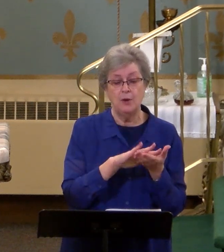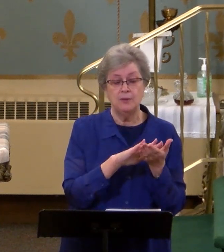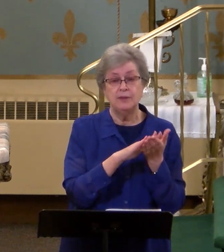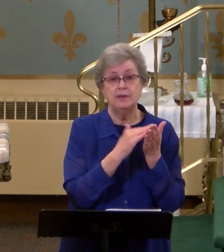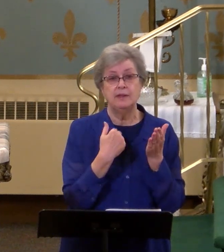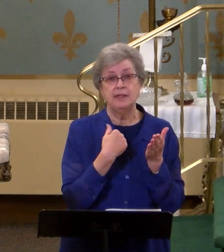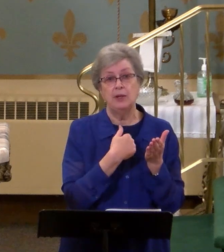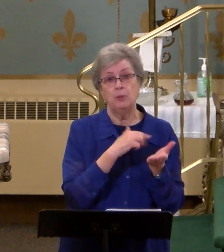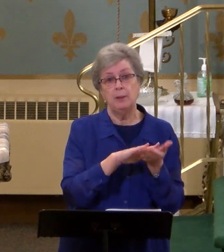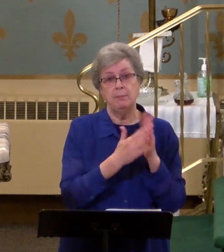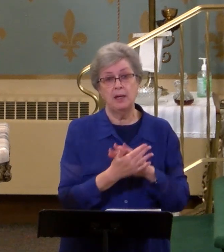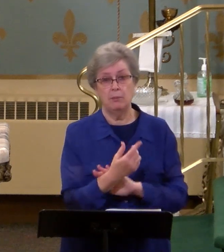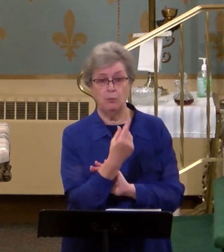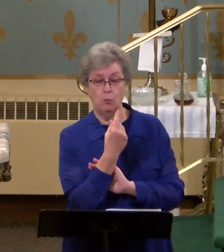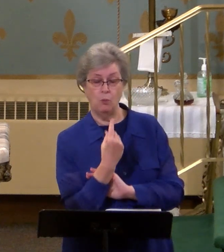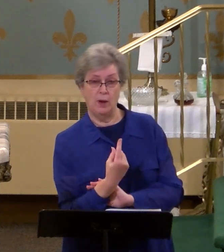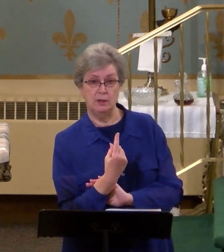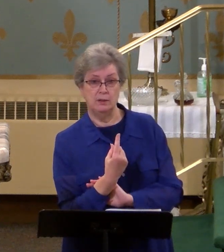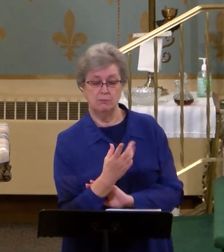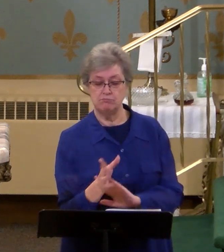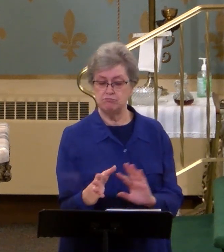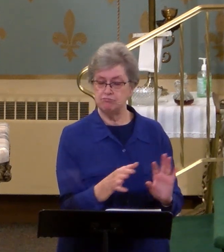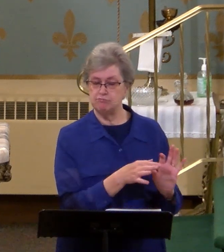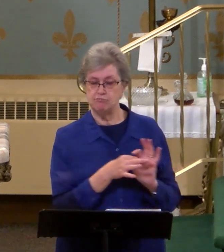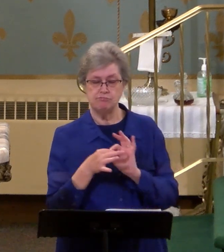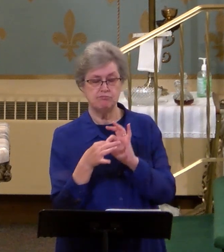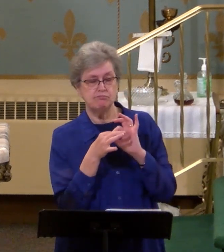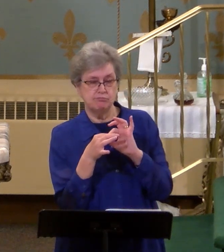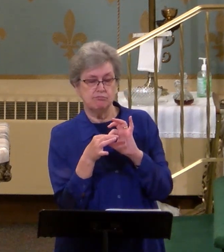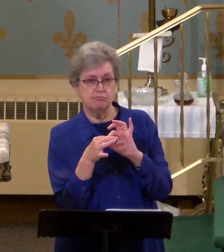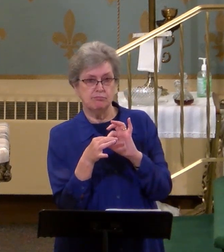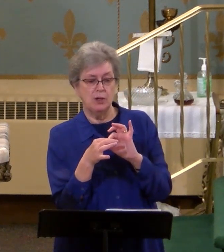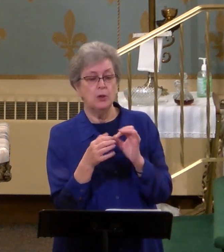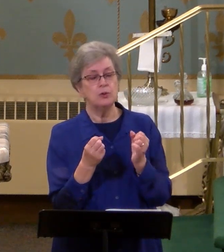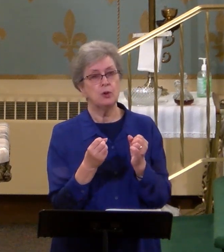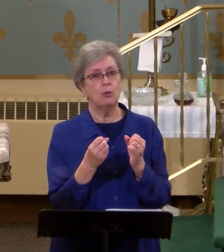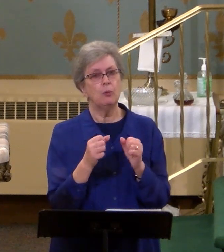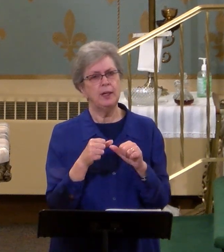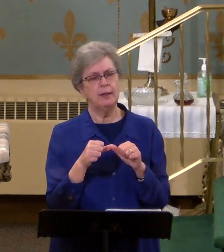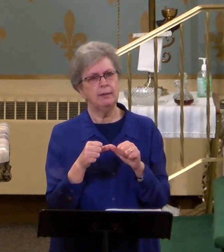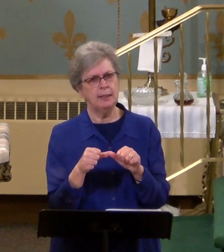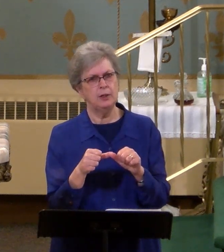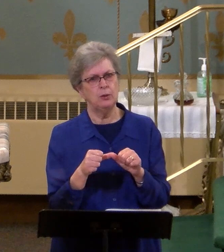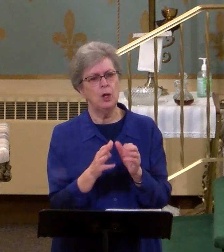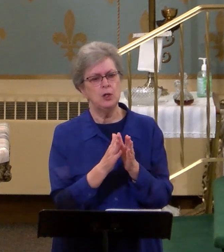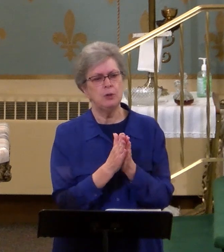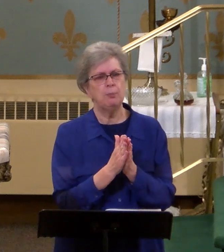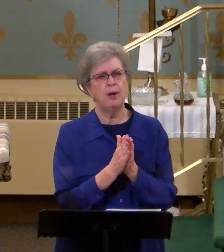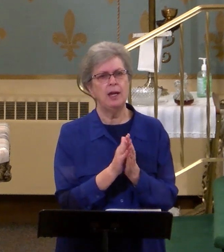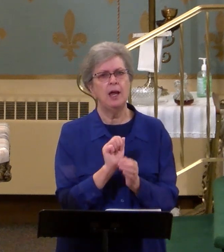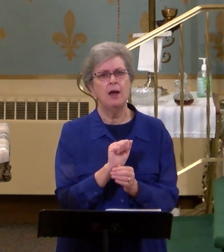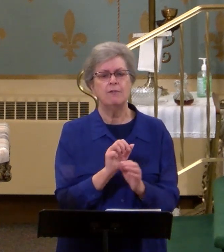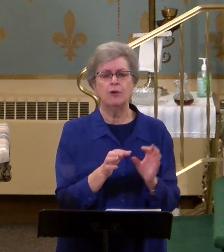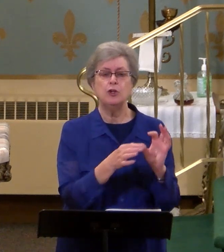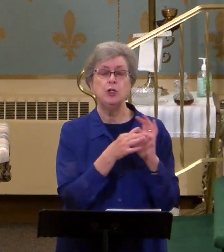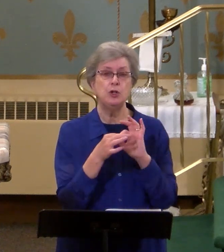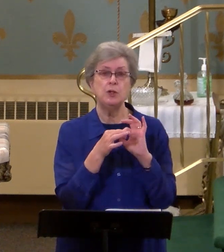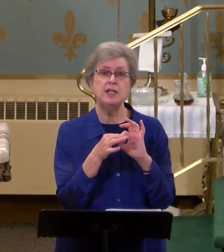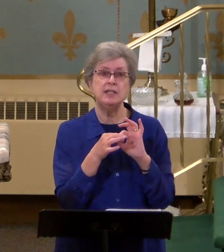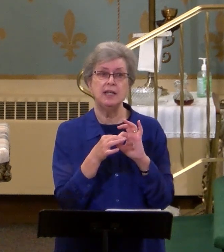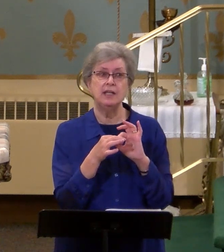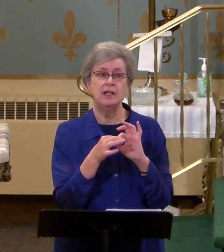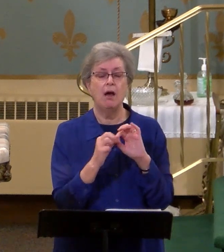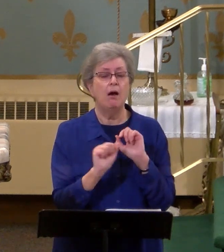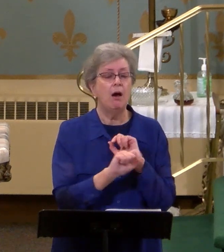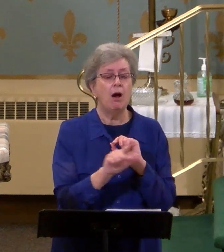so we pray with him. We pray for unity among all Christians because sadly